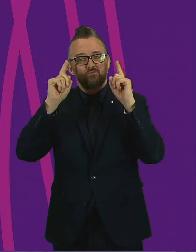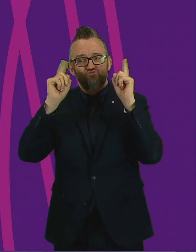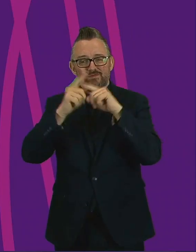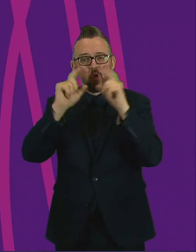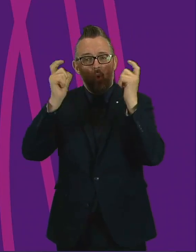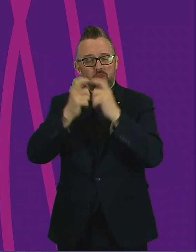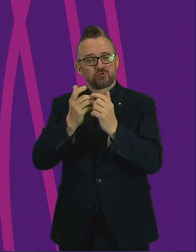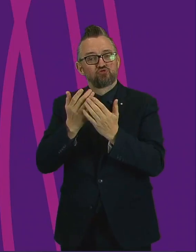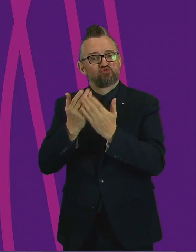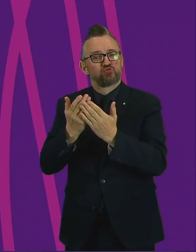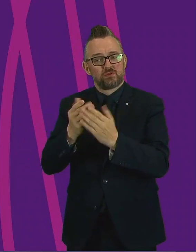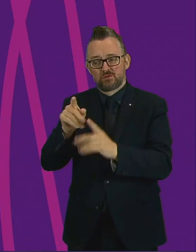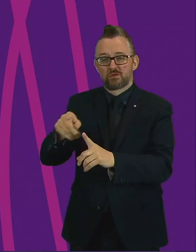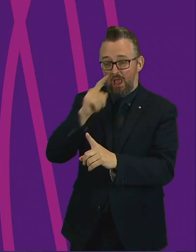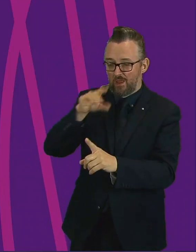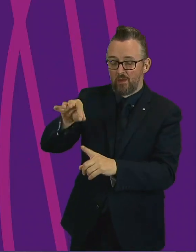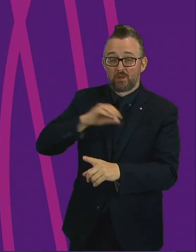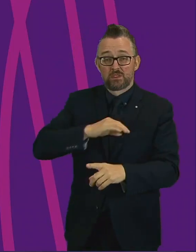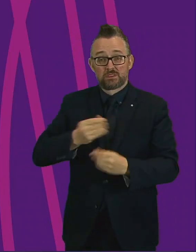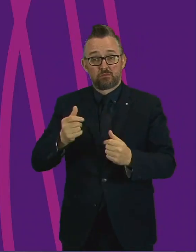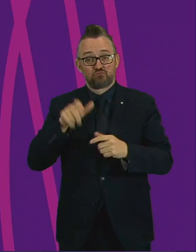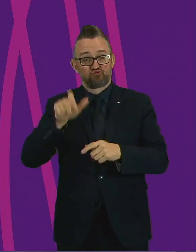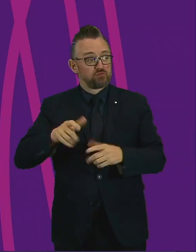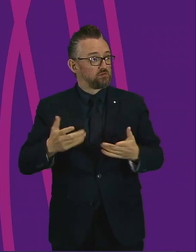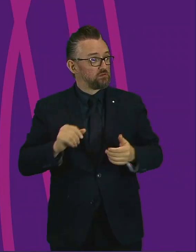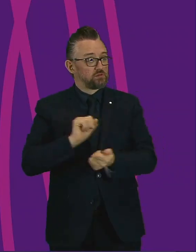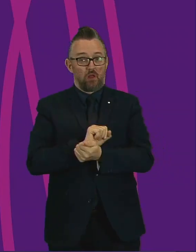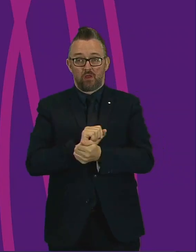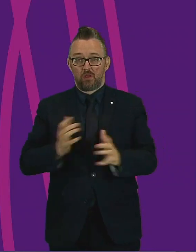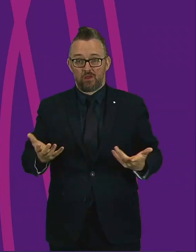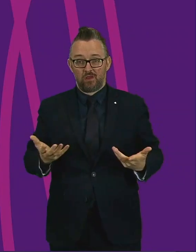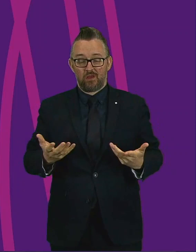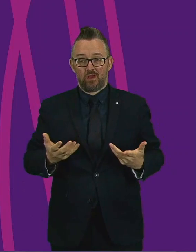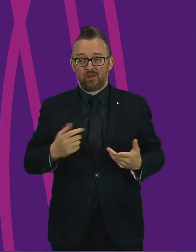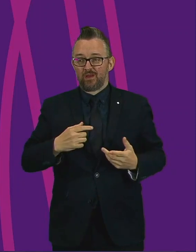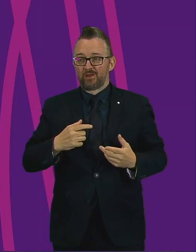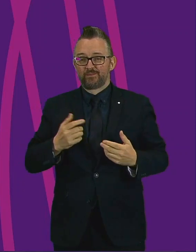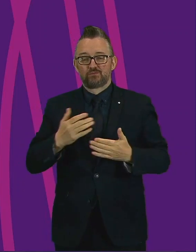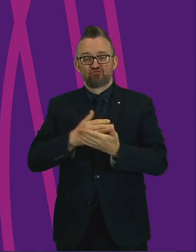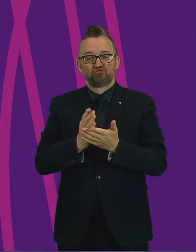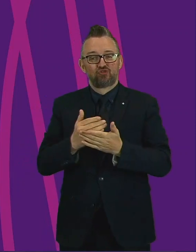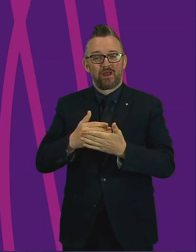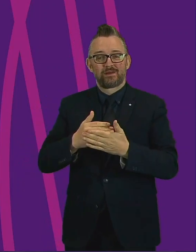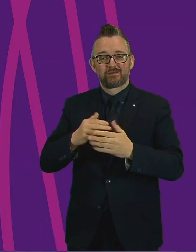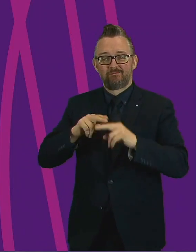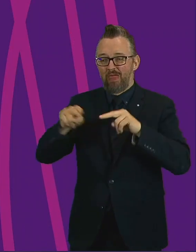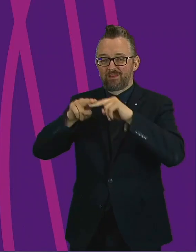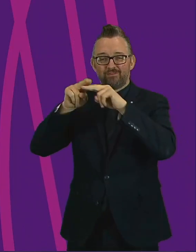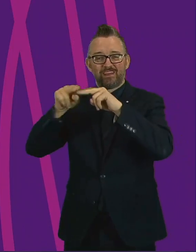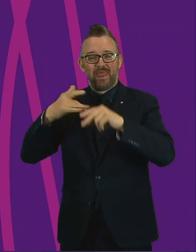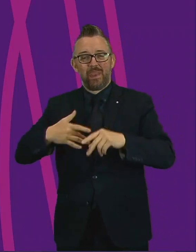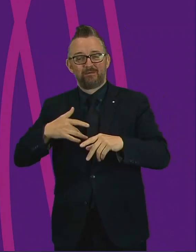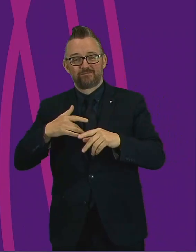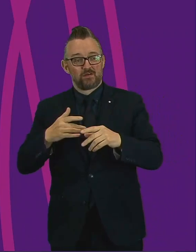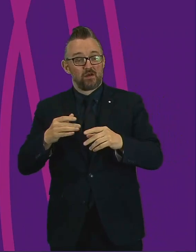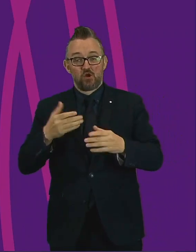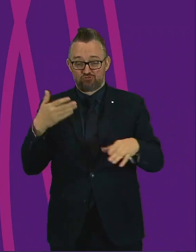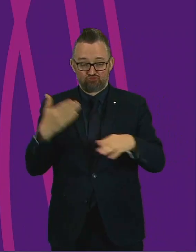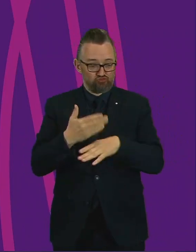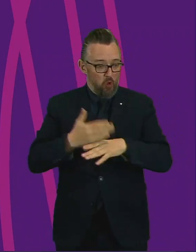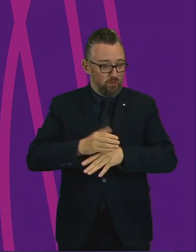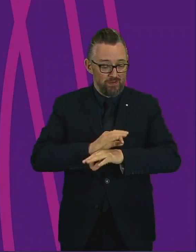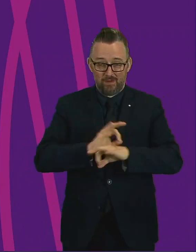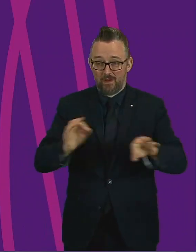from worried parents and stranded students, worried that communal living and lack of job opportunity over the summer puts their students